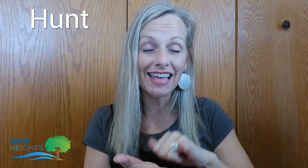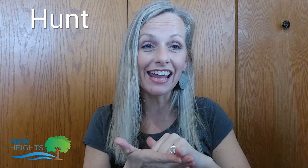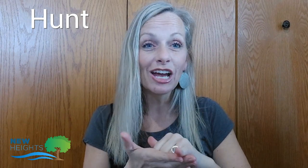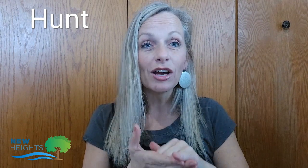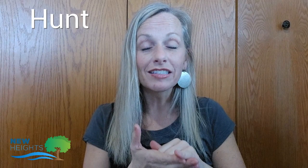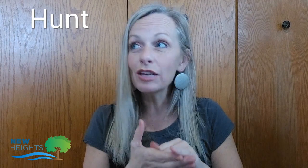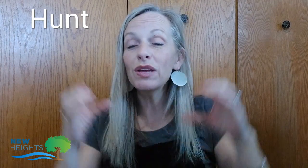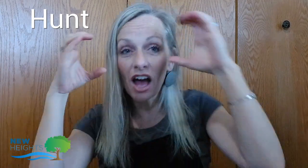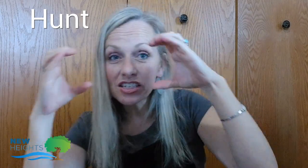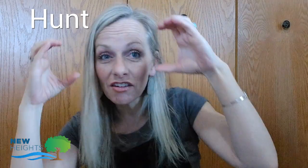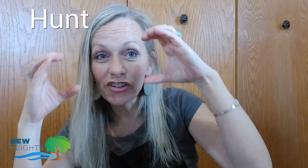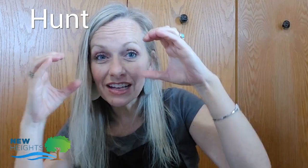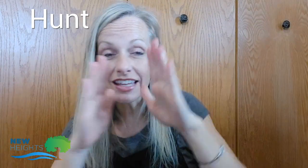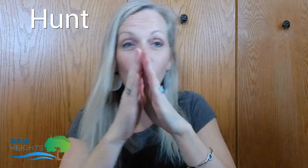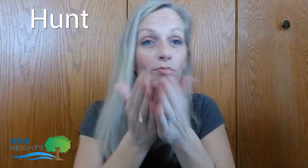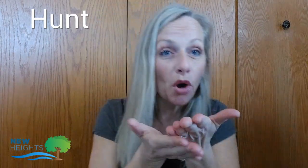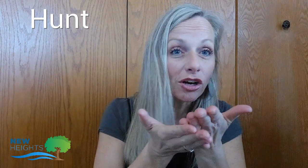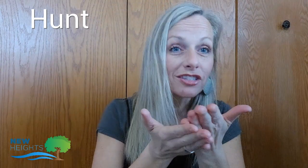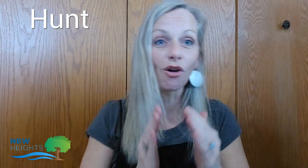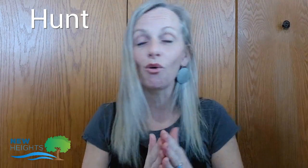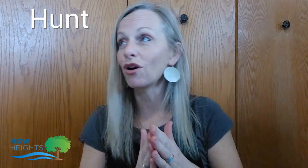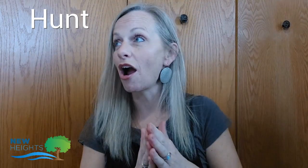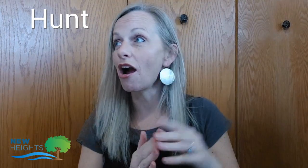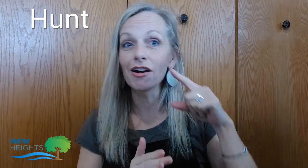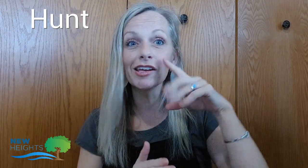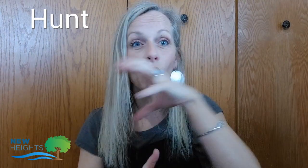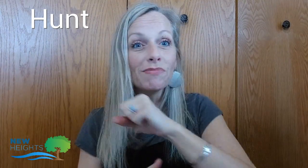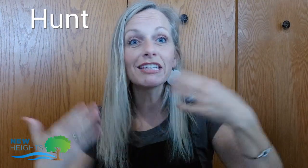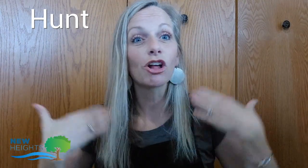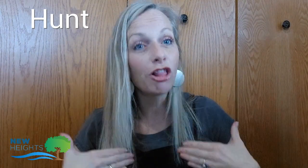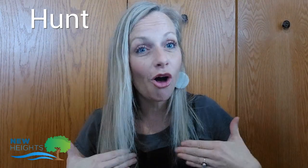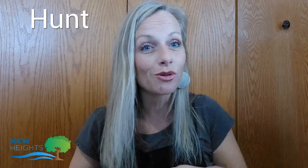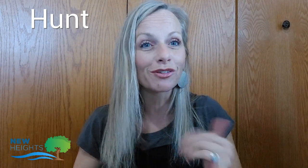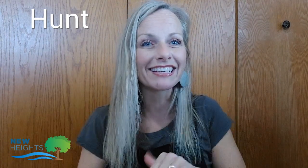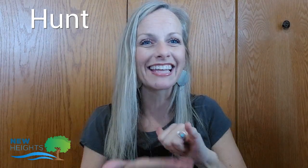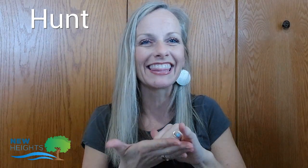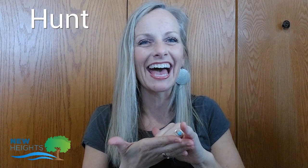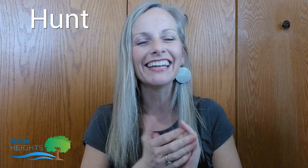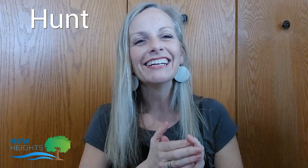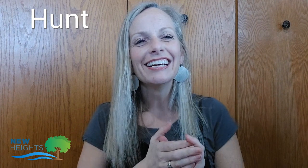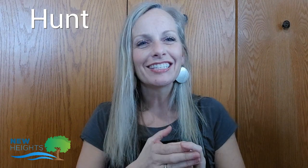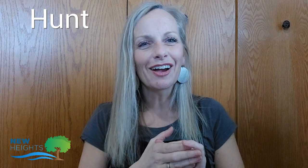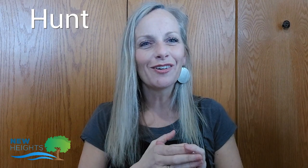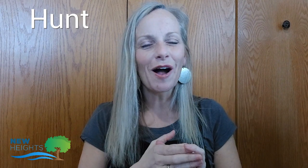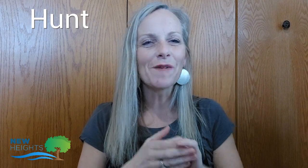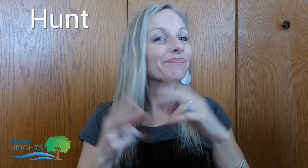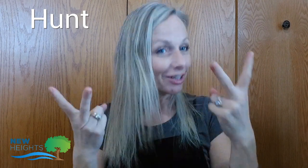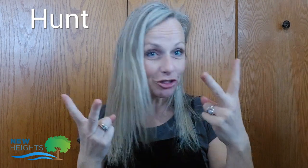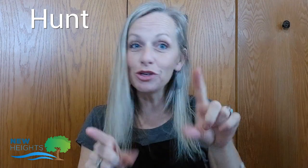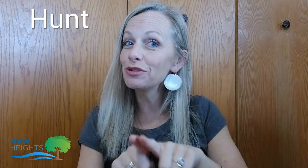that. Instead, we hunted for things like our books or our, missing clothes or things like that. So two